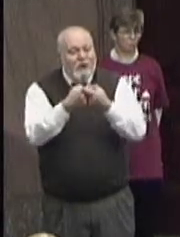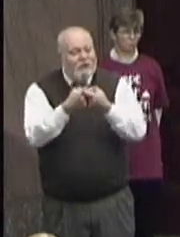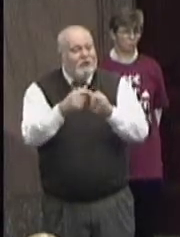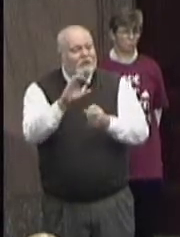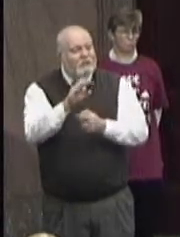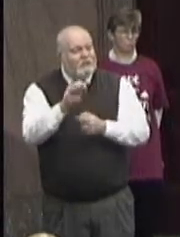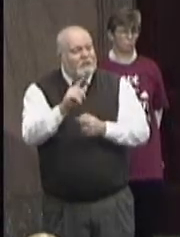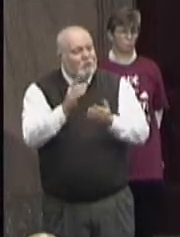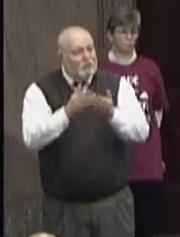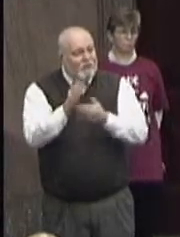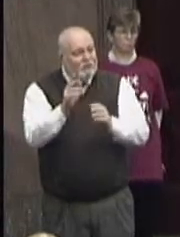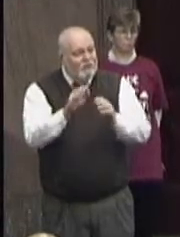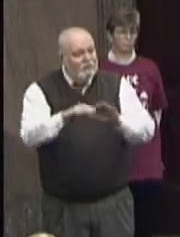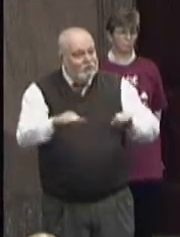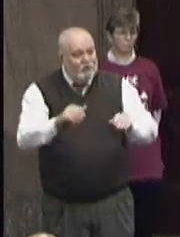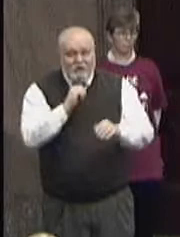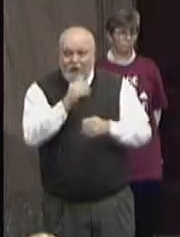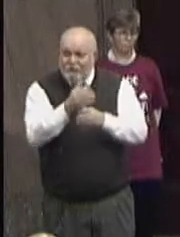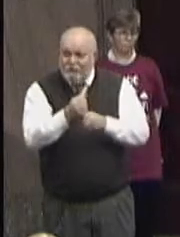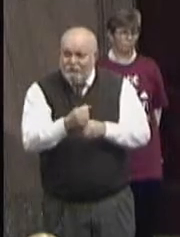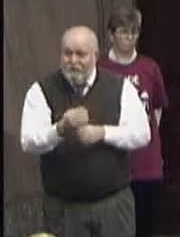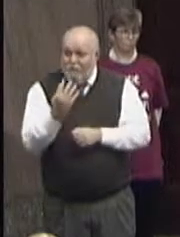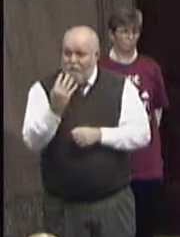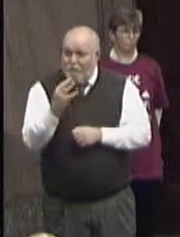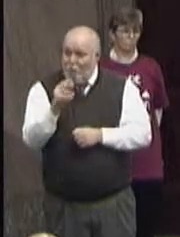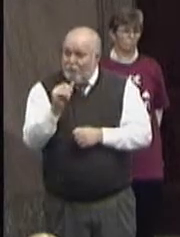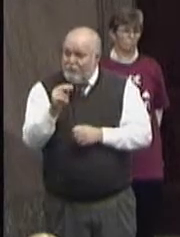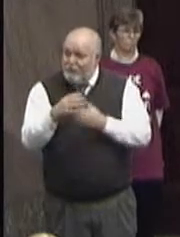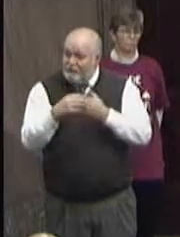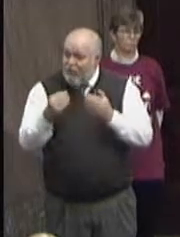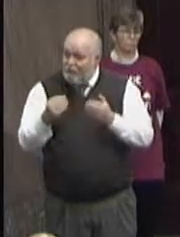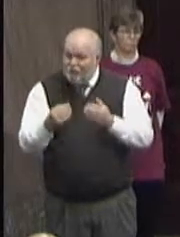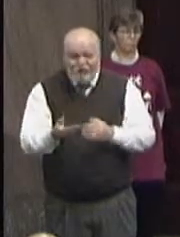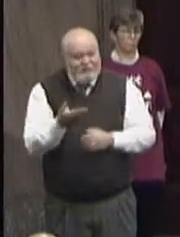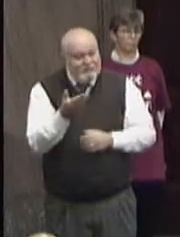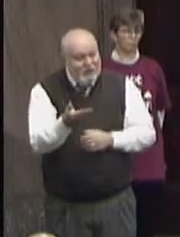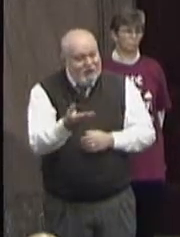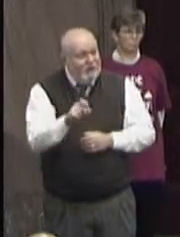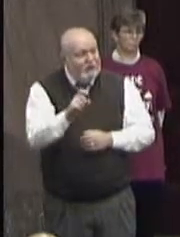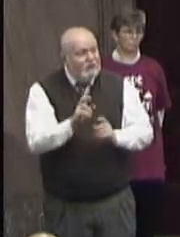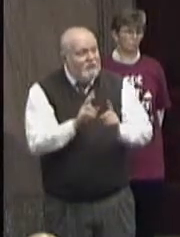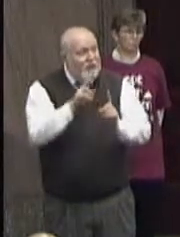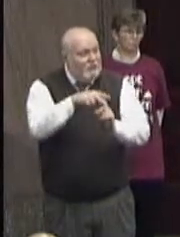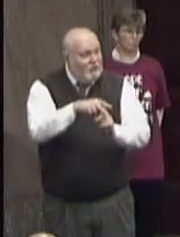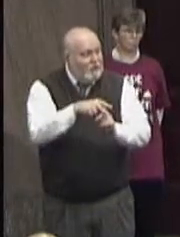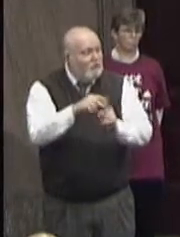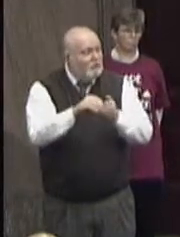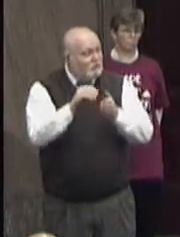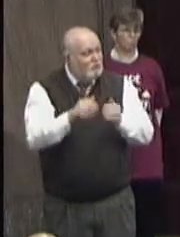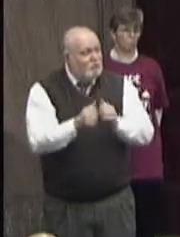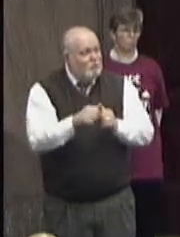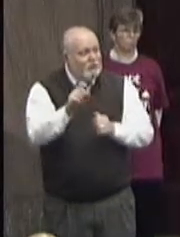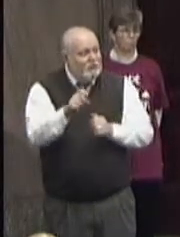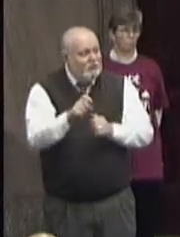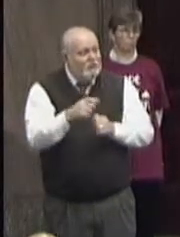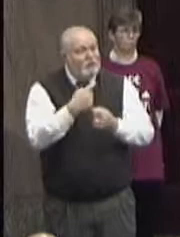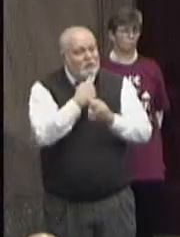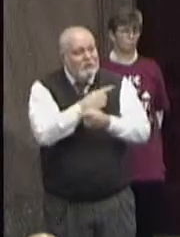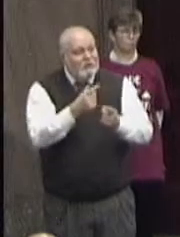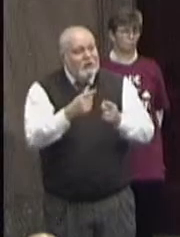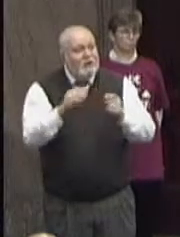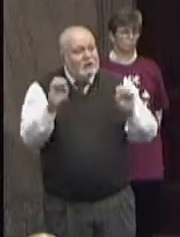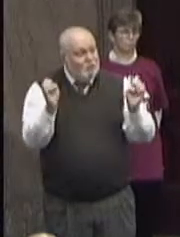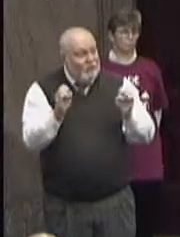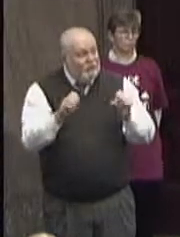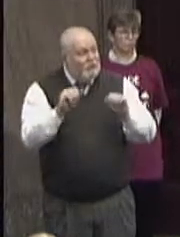not receiving services. $4 million, it is there, and it needs to be allocated to children with needs. You have declared it a crisis.